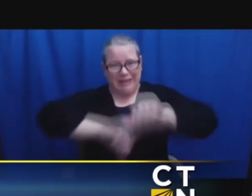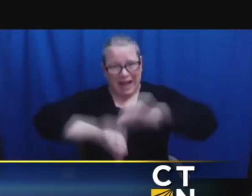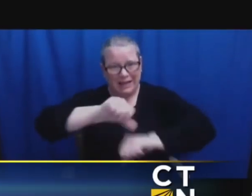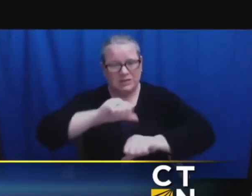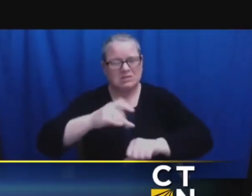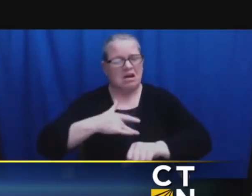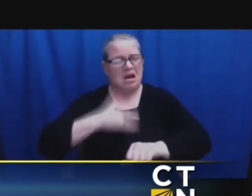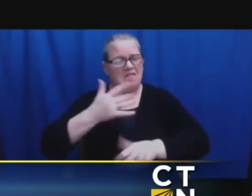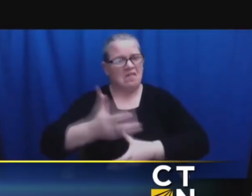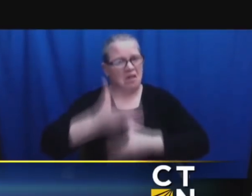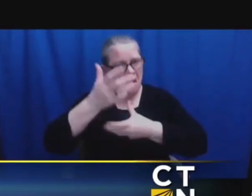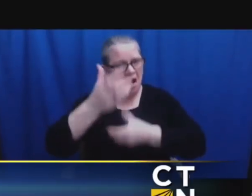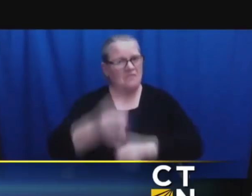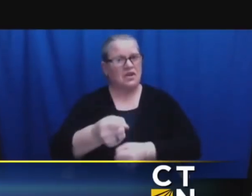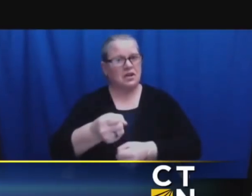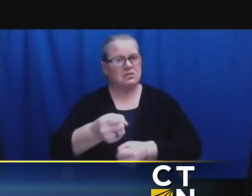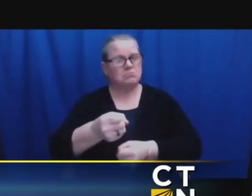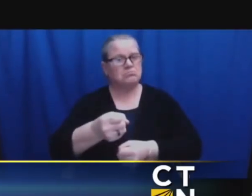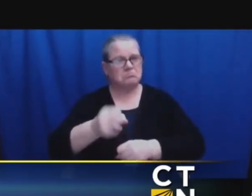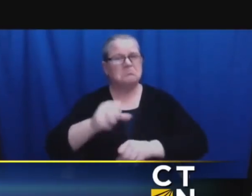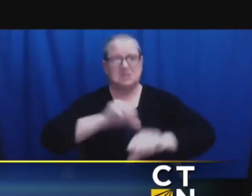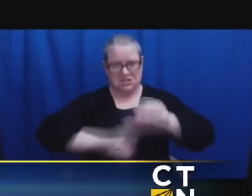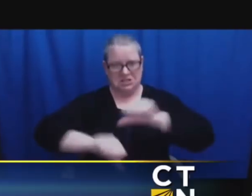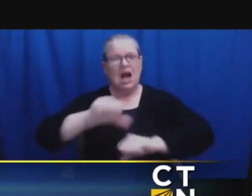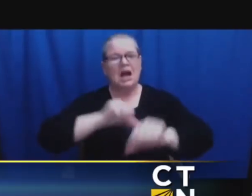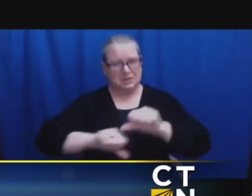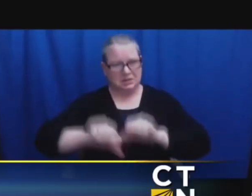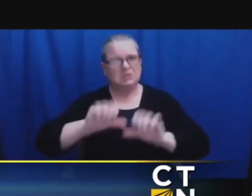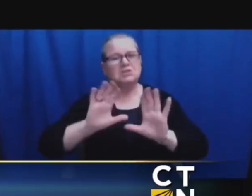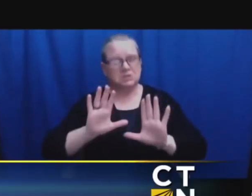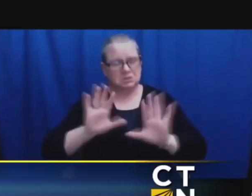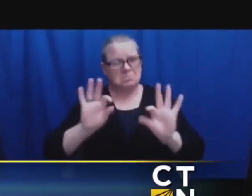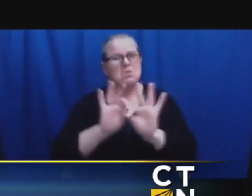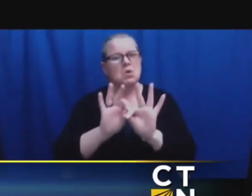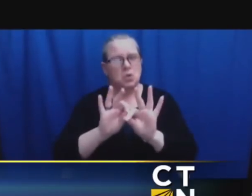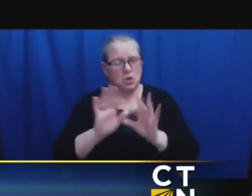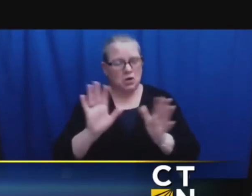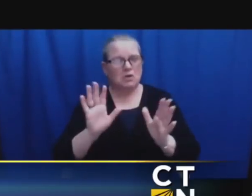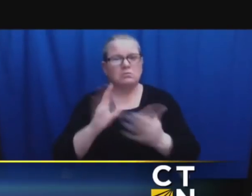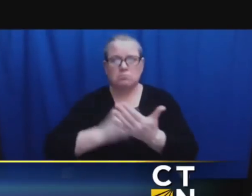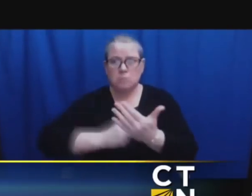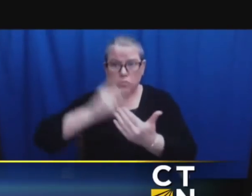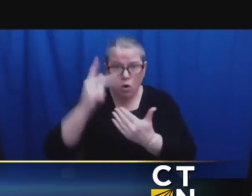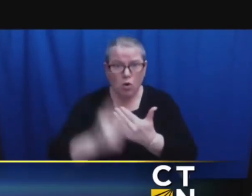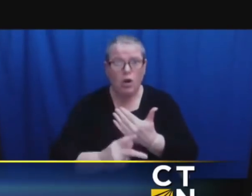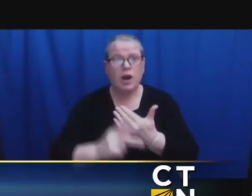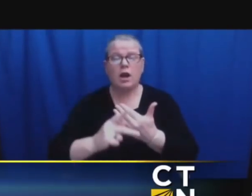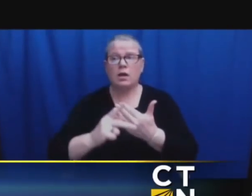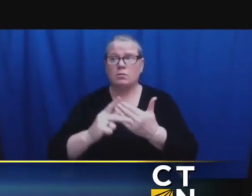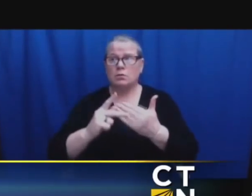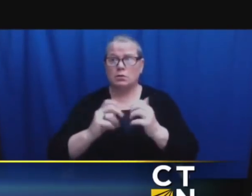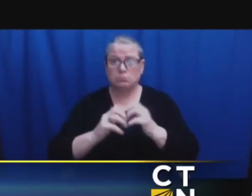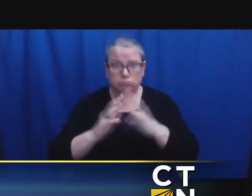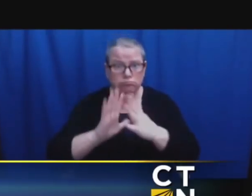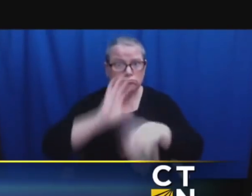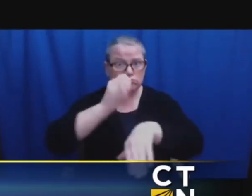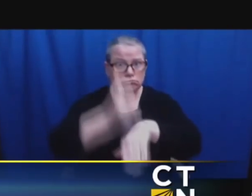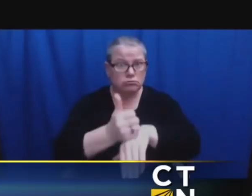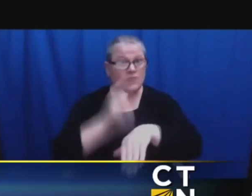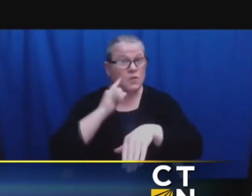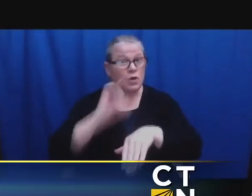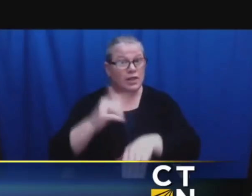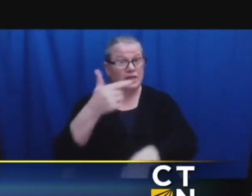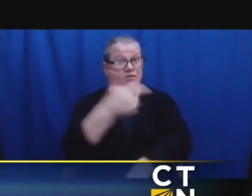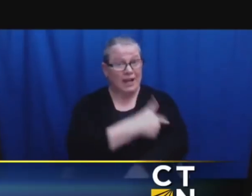feel confident in all of the programs that have been put into place to get this vaccine to be licensed,